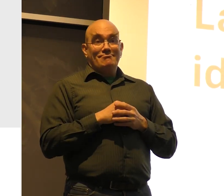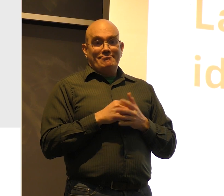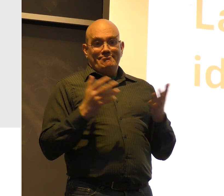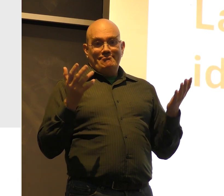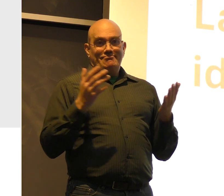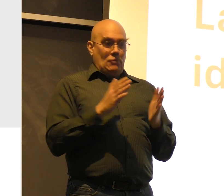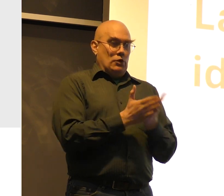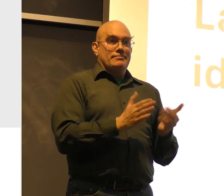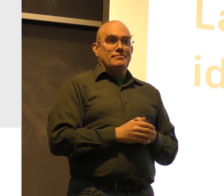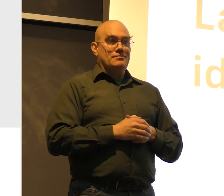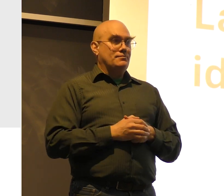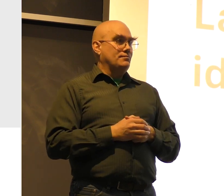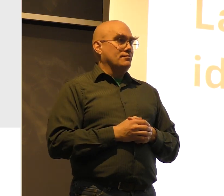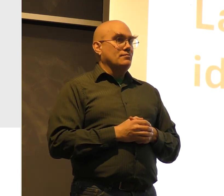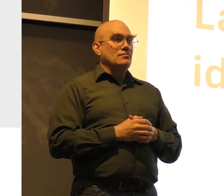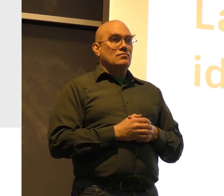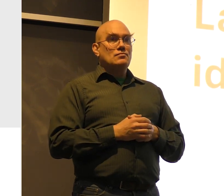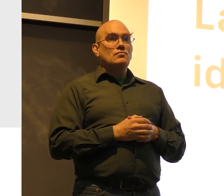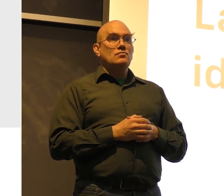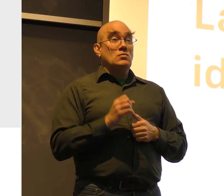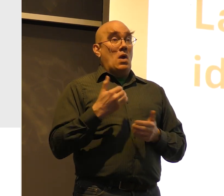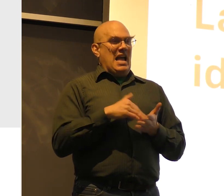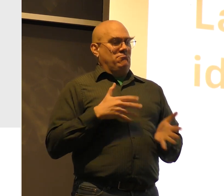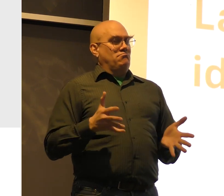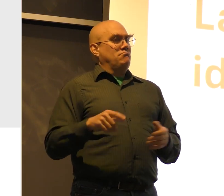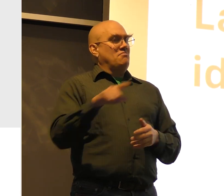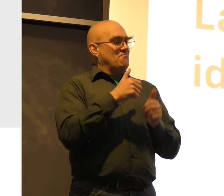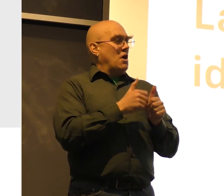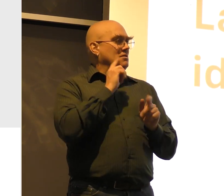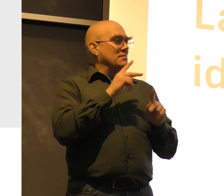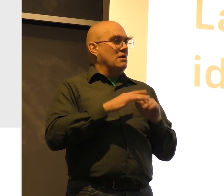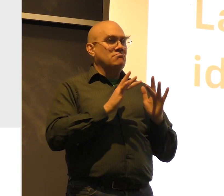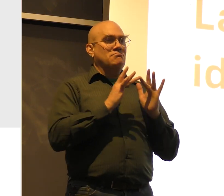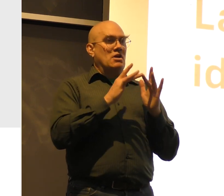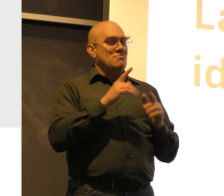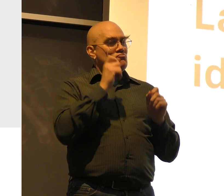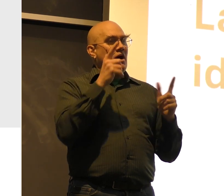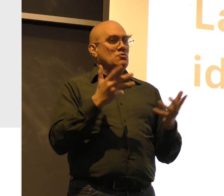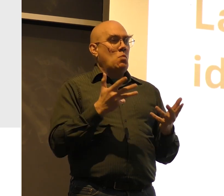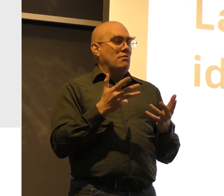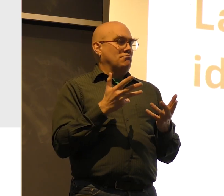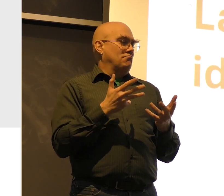can show you that. There's no book out there that can show you that. And so again, I encourage you to follow deaf people online and be